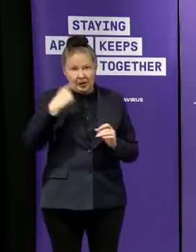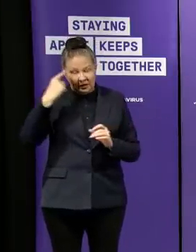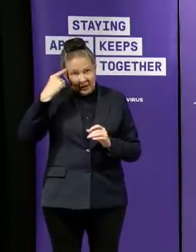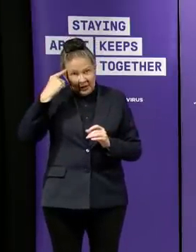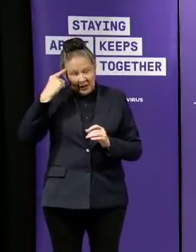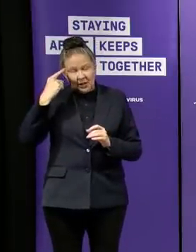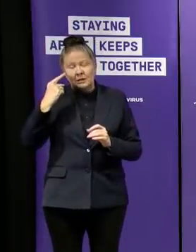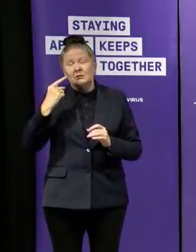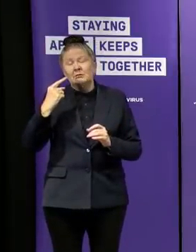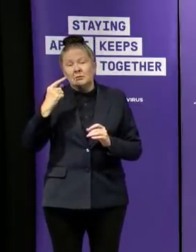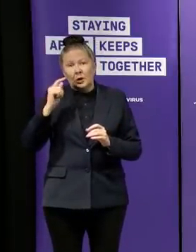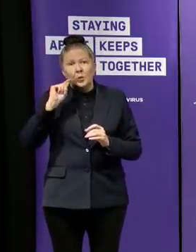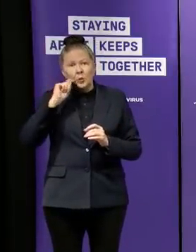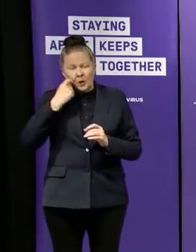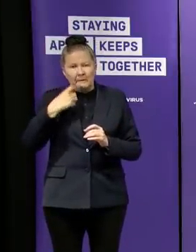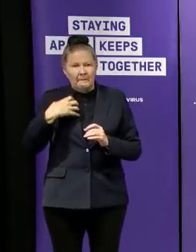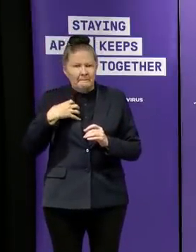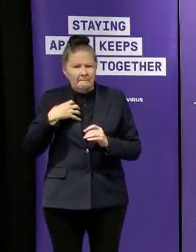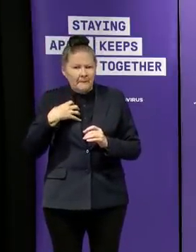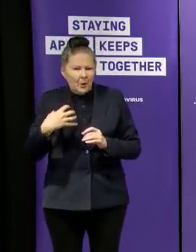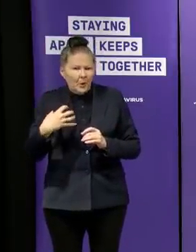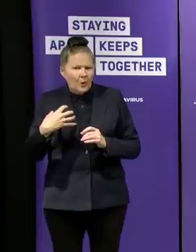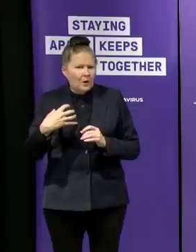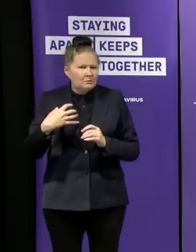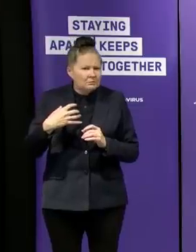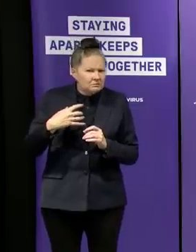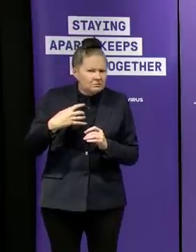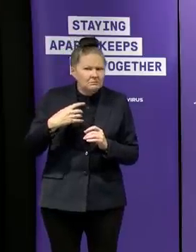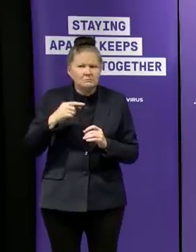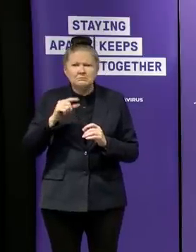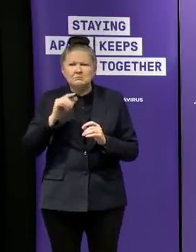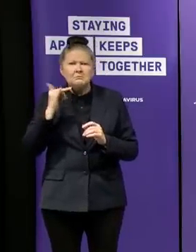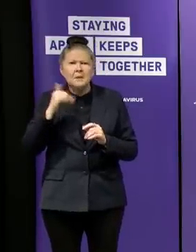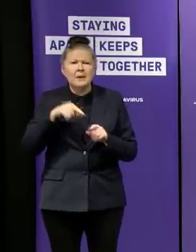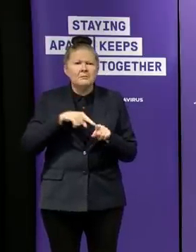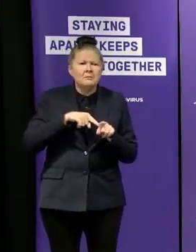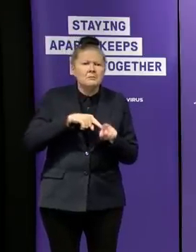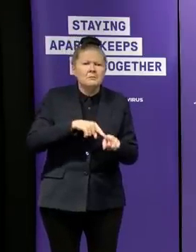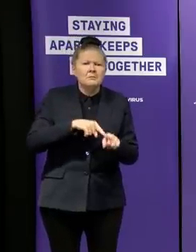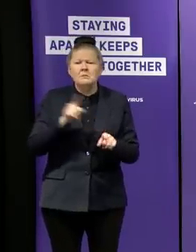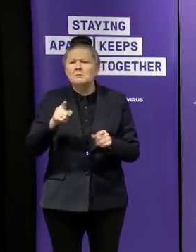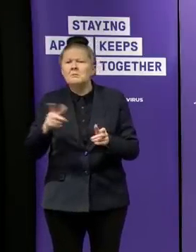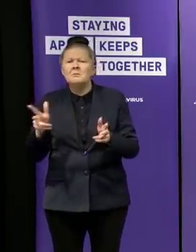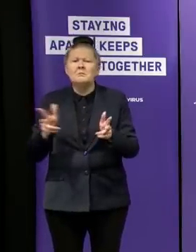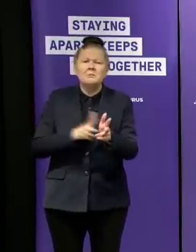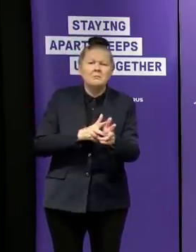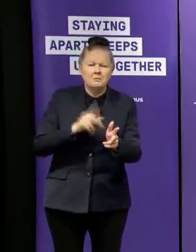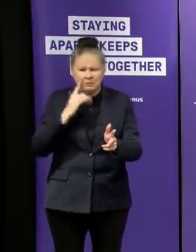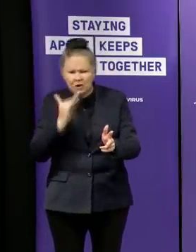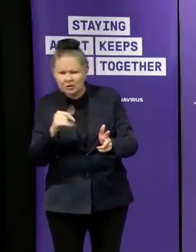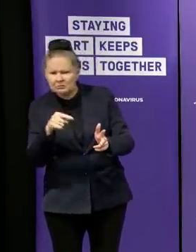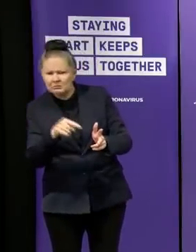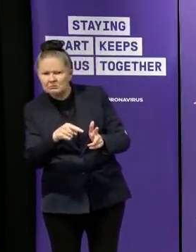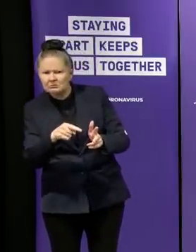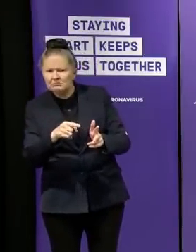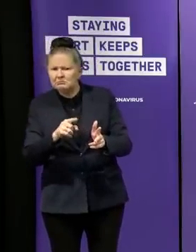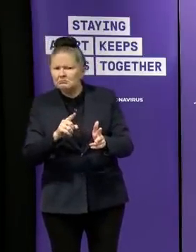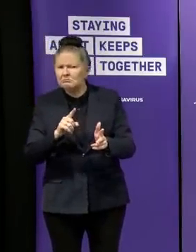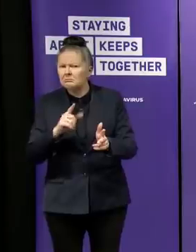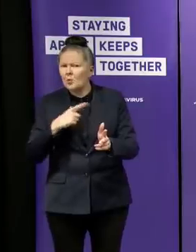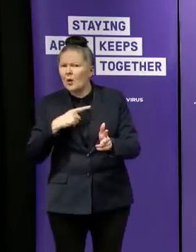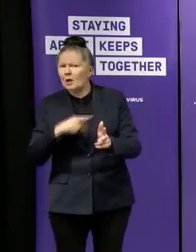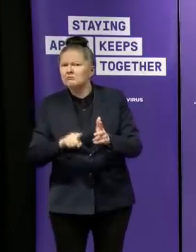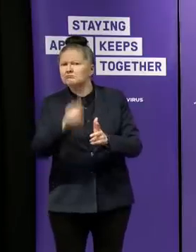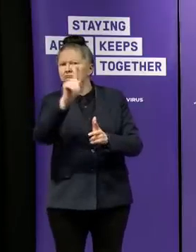be increased compliance activity, more checkpoints, more cars being pulled over between now and the 1st of November,